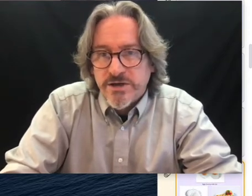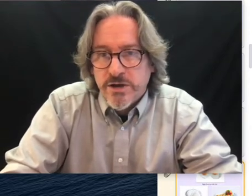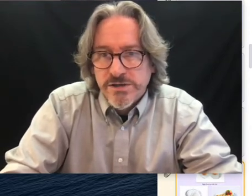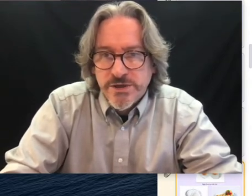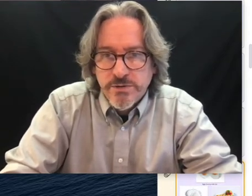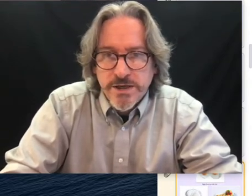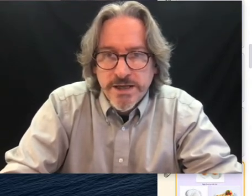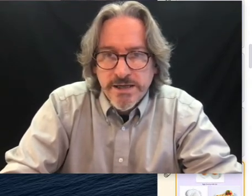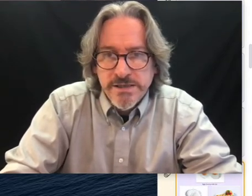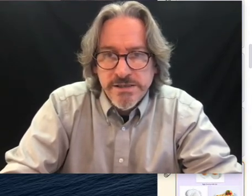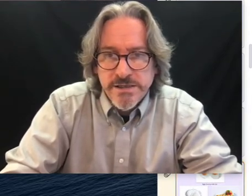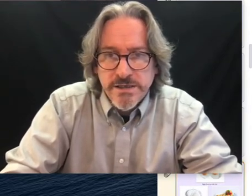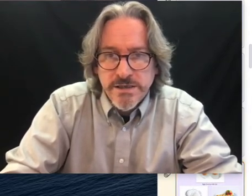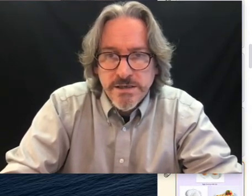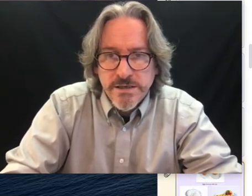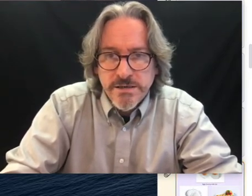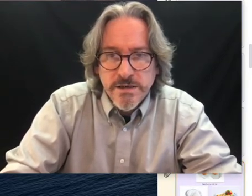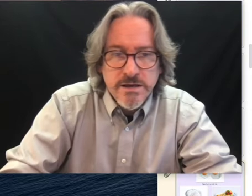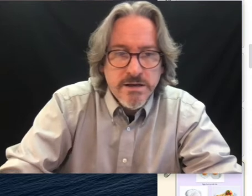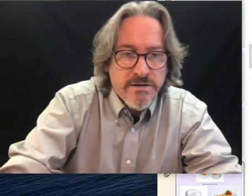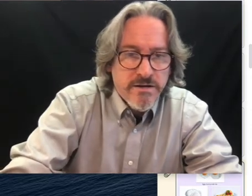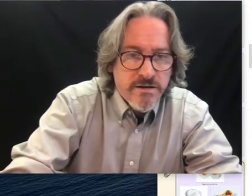Omelette also is